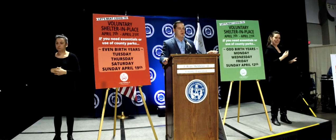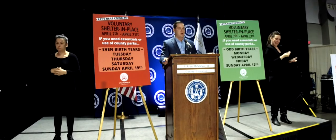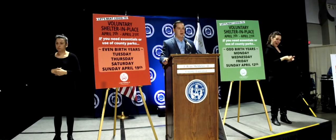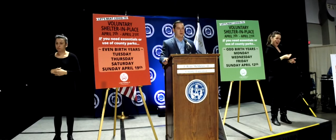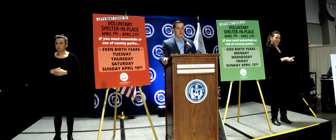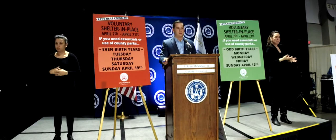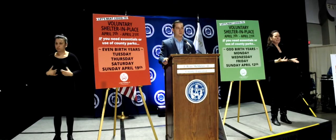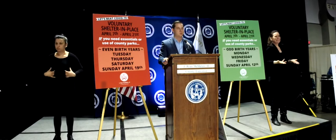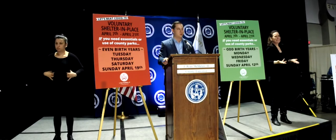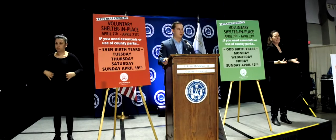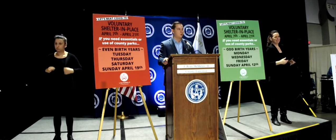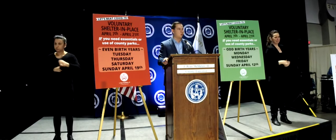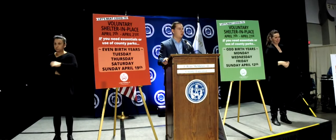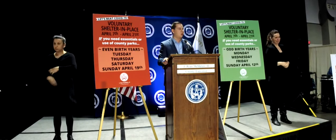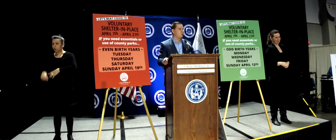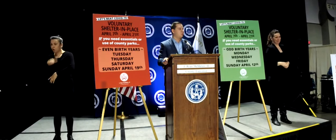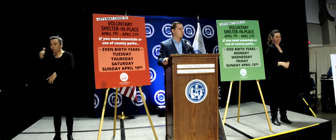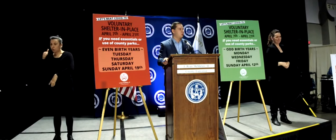similar